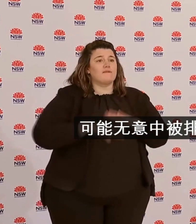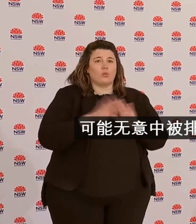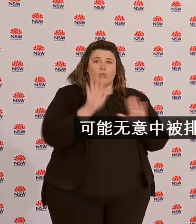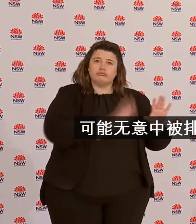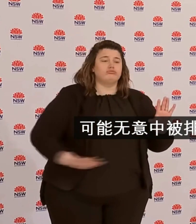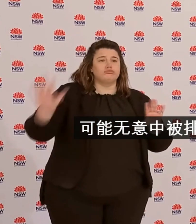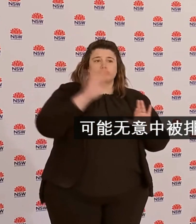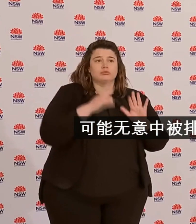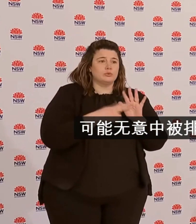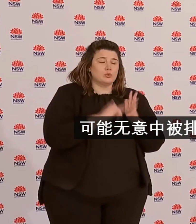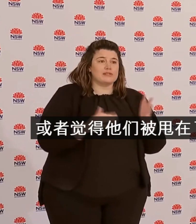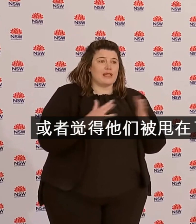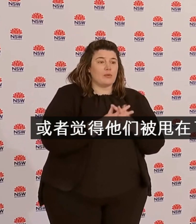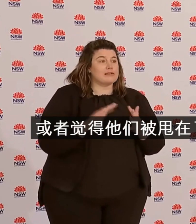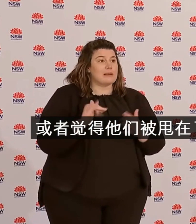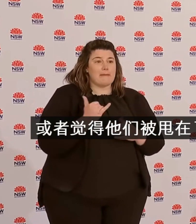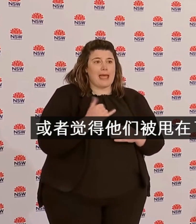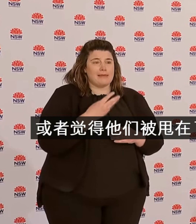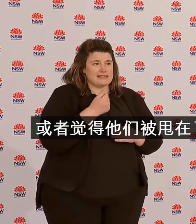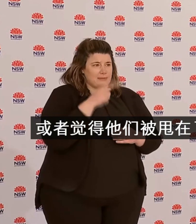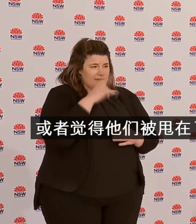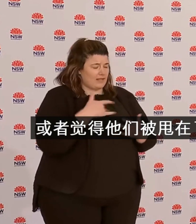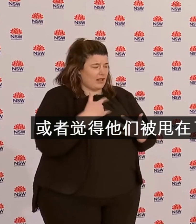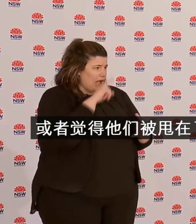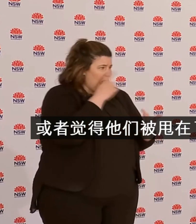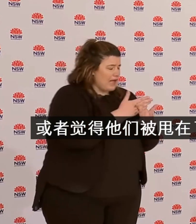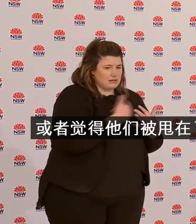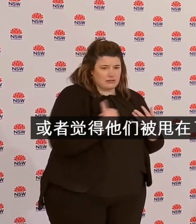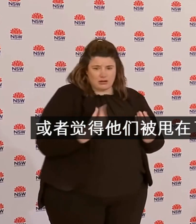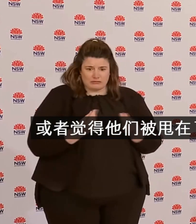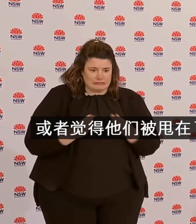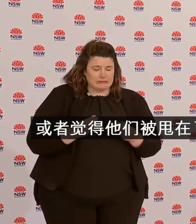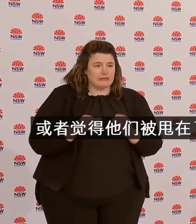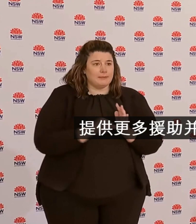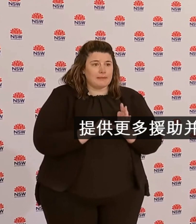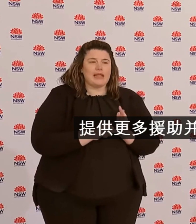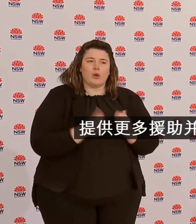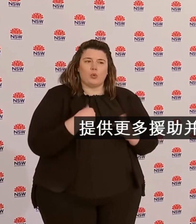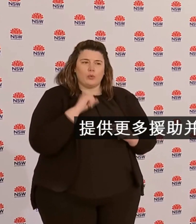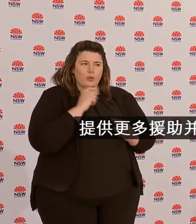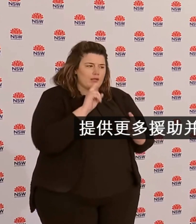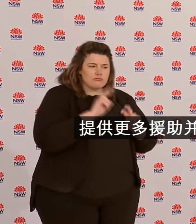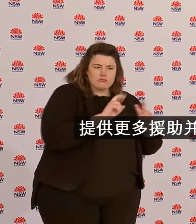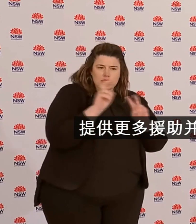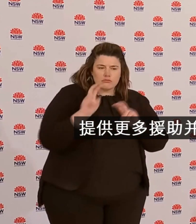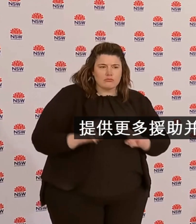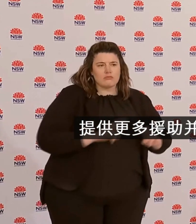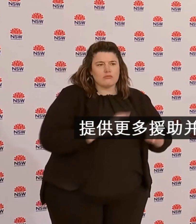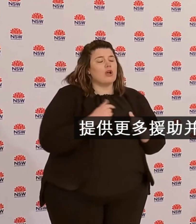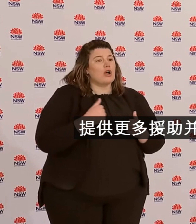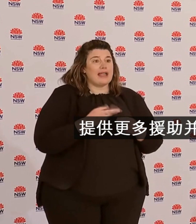might inadvertently have been left out or feel they're left behind. We're going to pursue all opportunities to provide more assistance. And